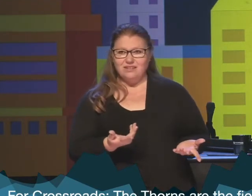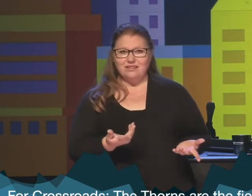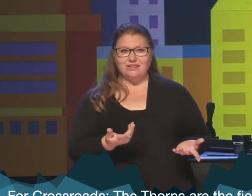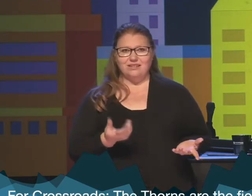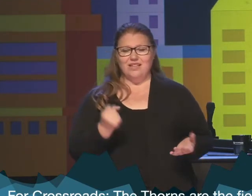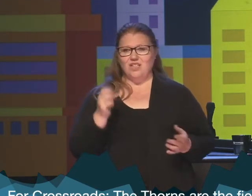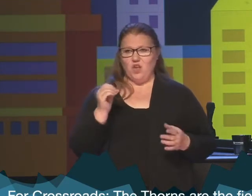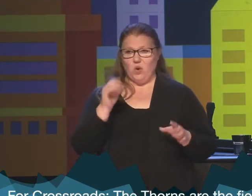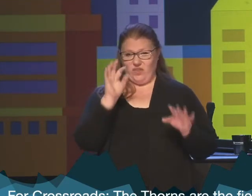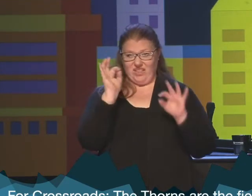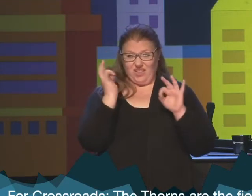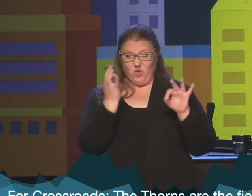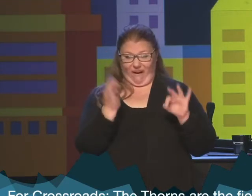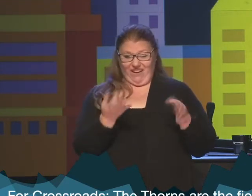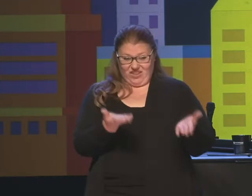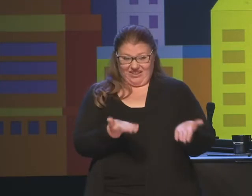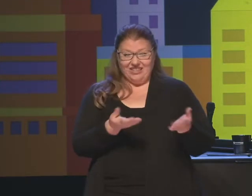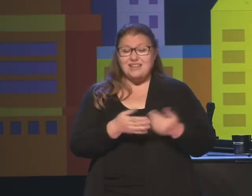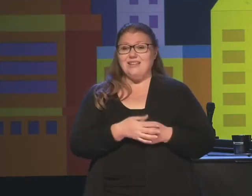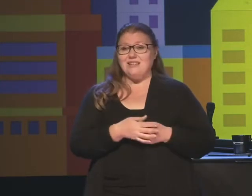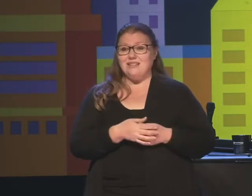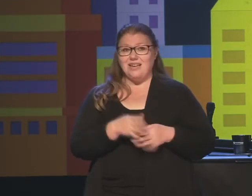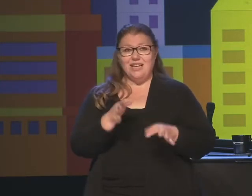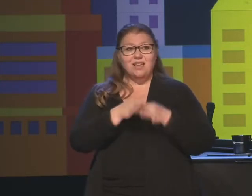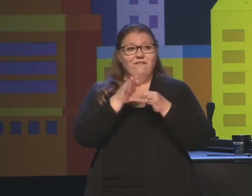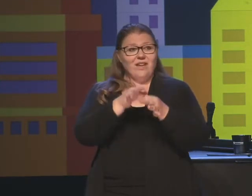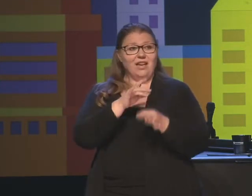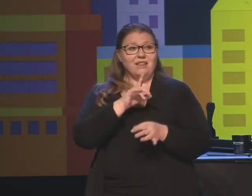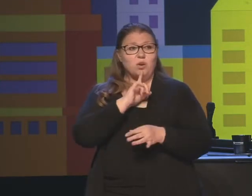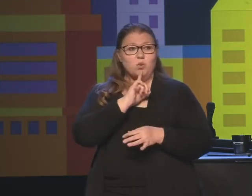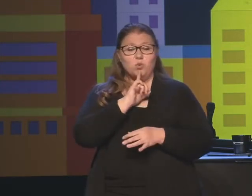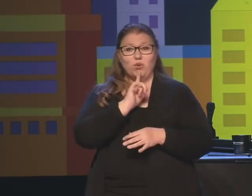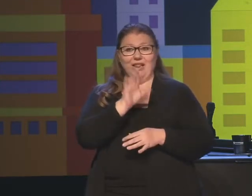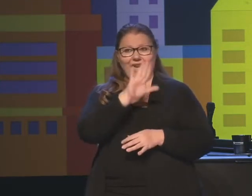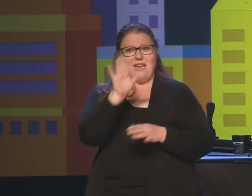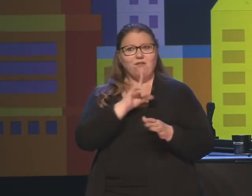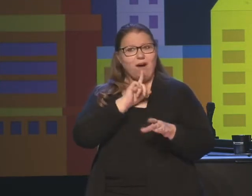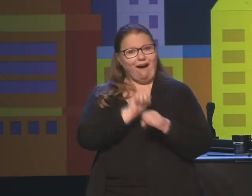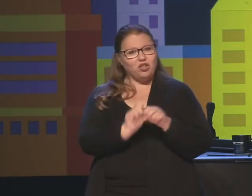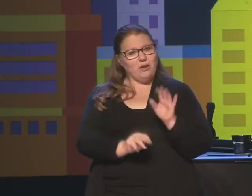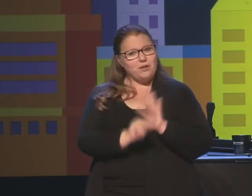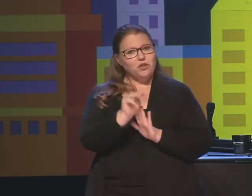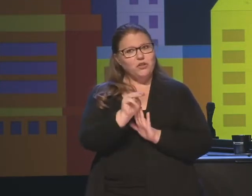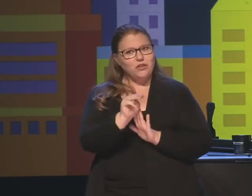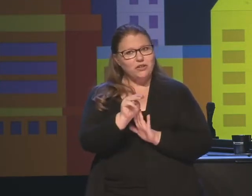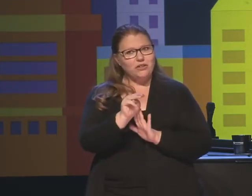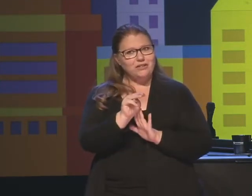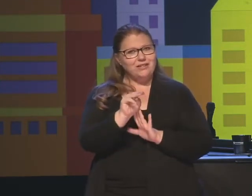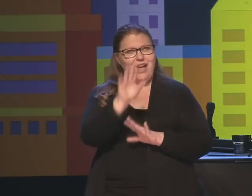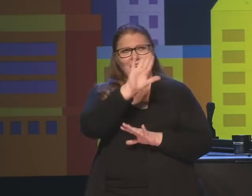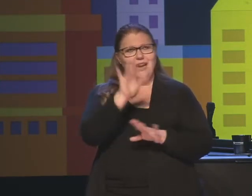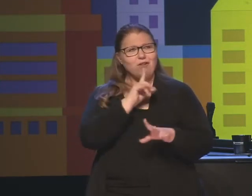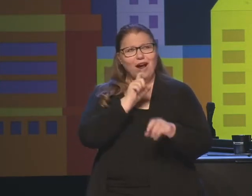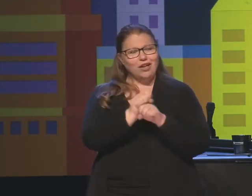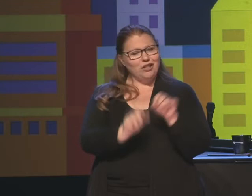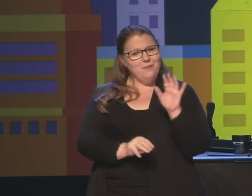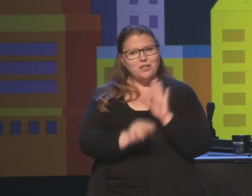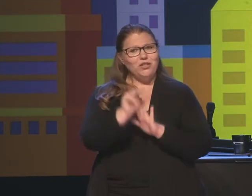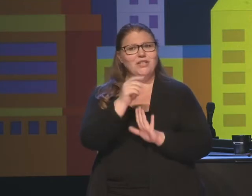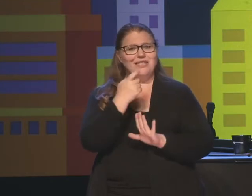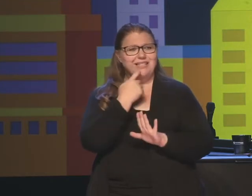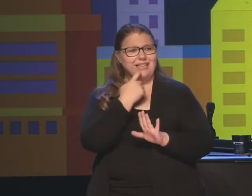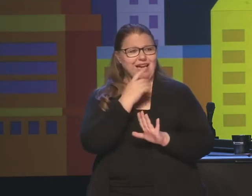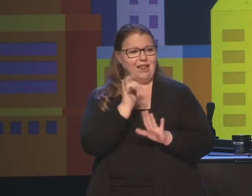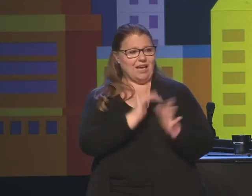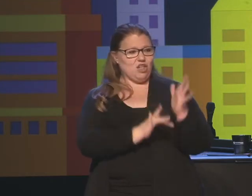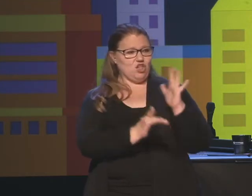So there's these distractions. And it's a faith that really never gets to maturing faith. It's a faith that never really matures to see it like Jesus,